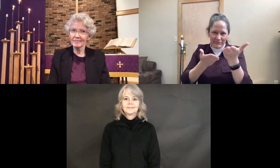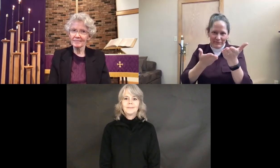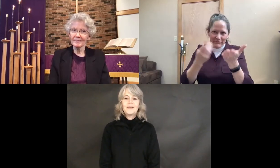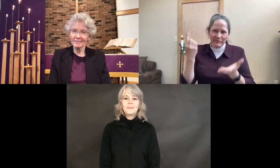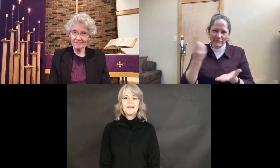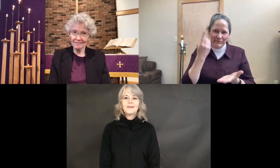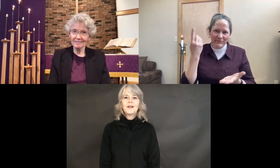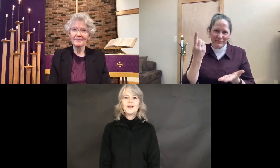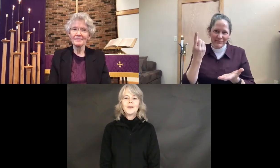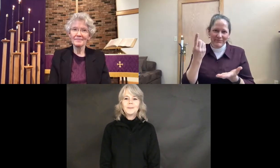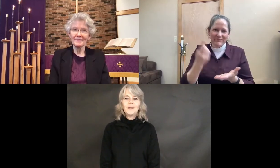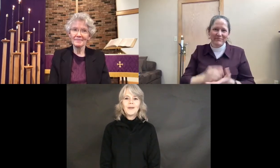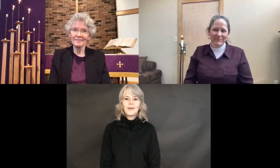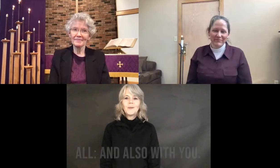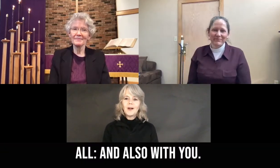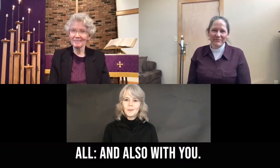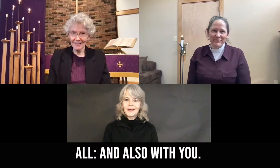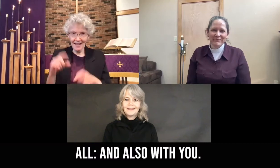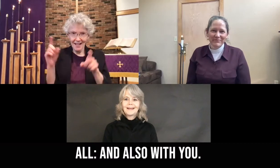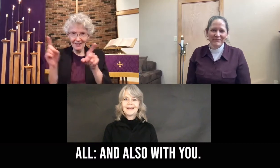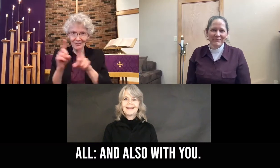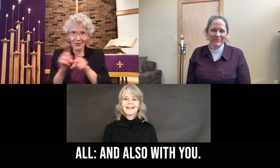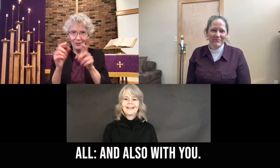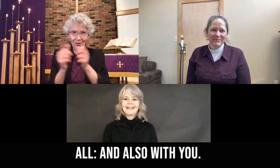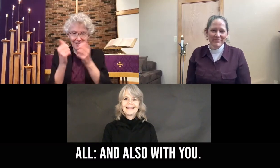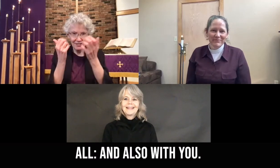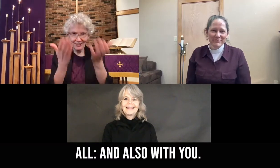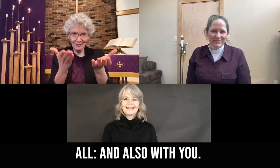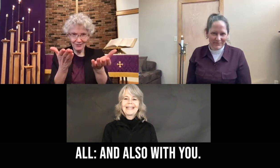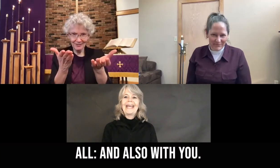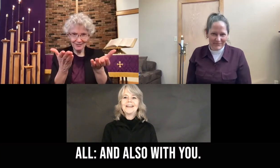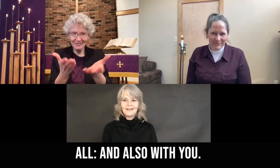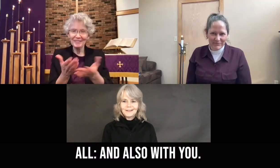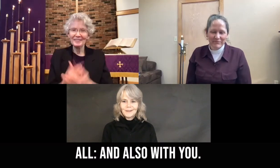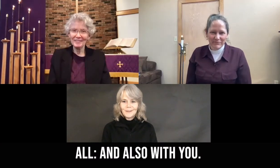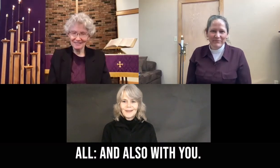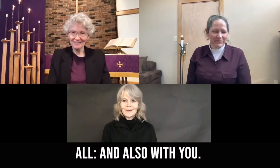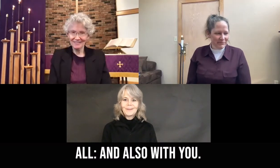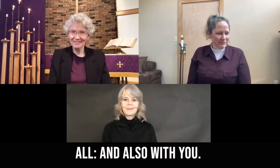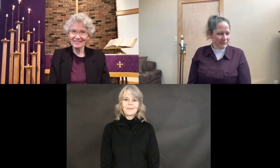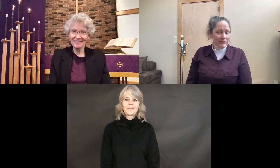May the peace of the Lord be with you always, and also with you.